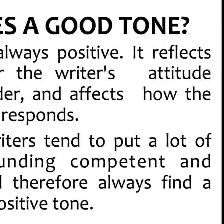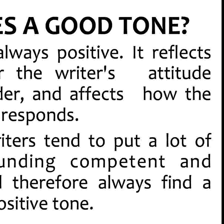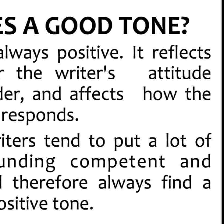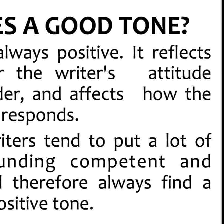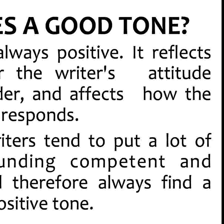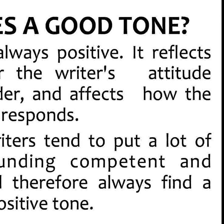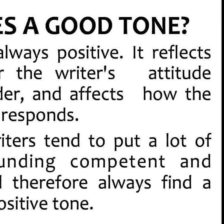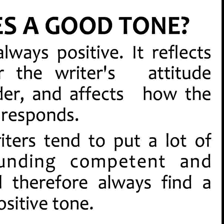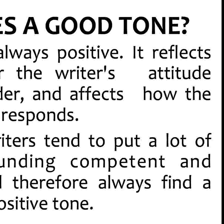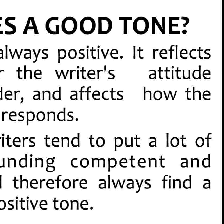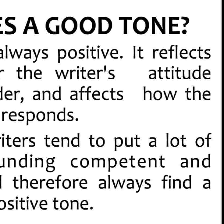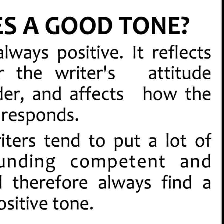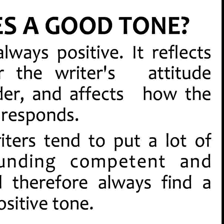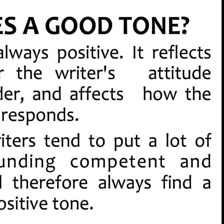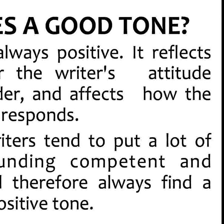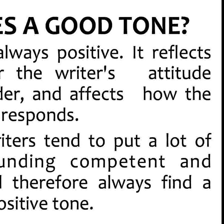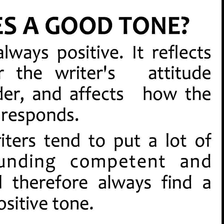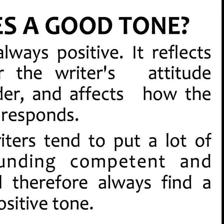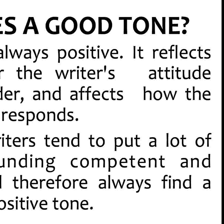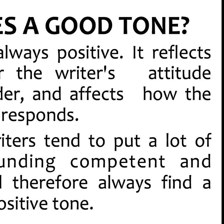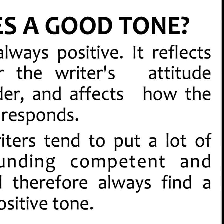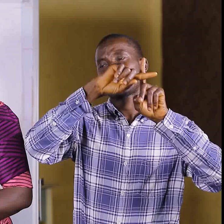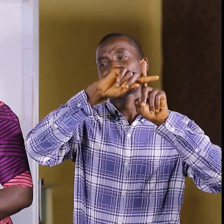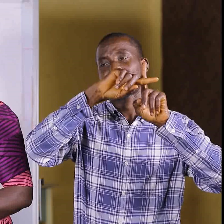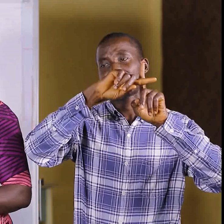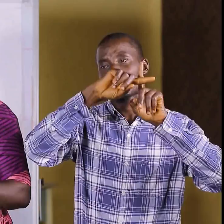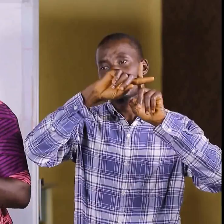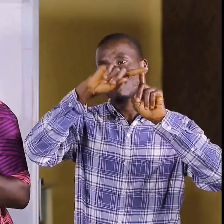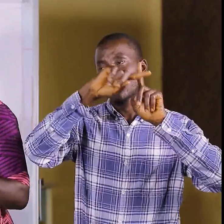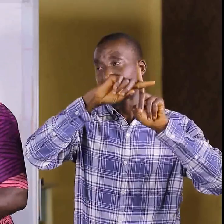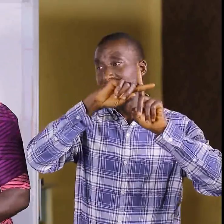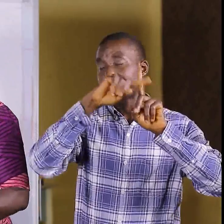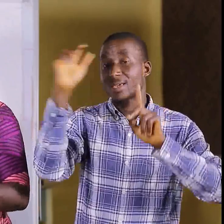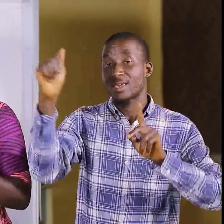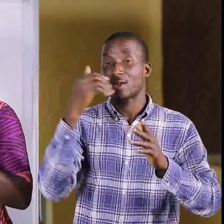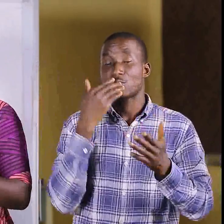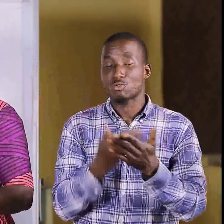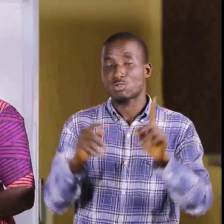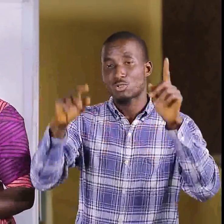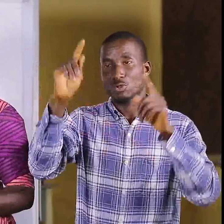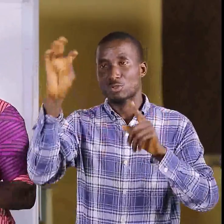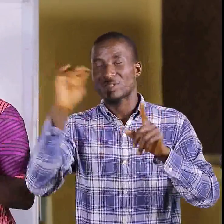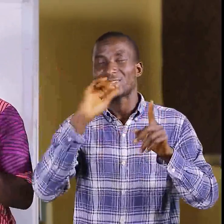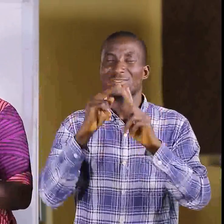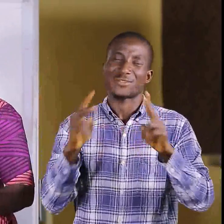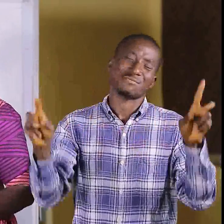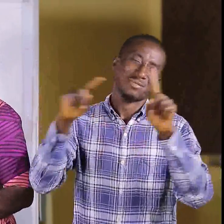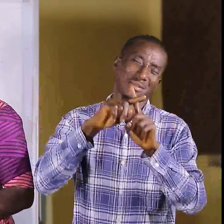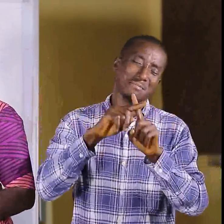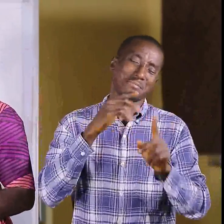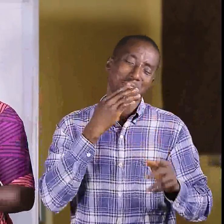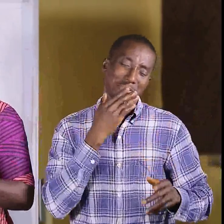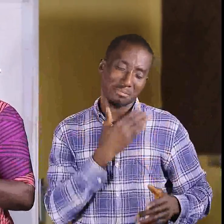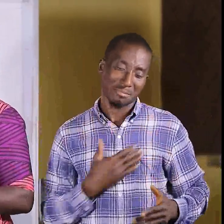tone is always positive. Positive. A good tone is always positive. It is pleasant to